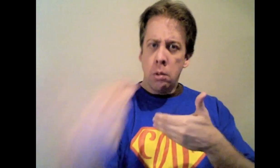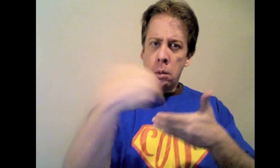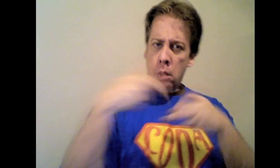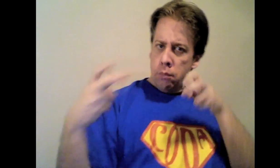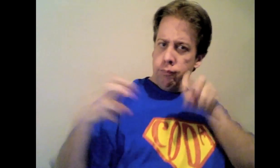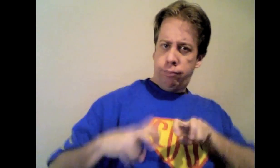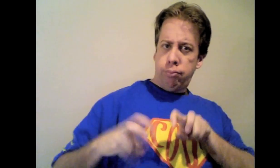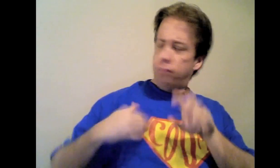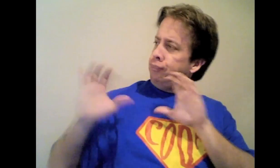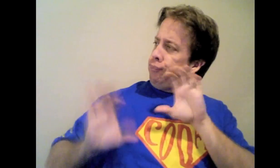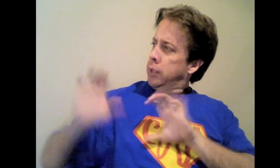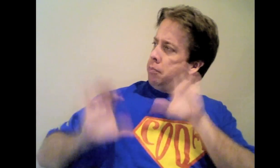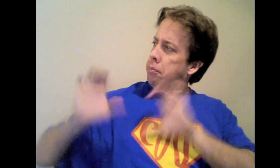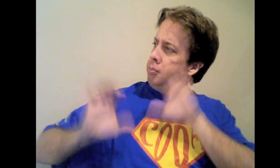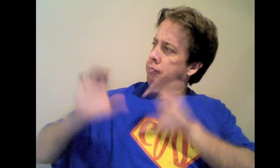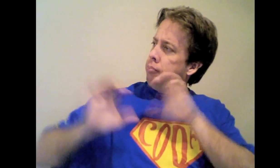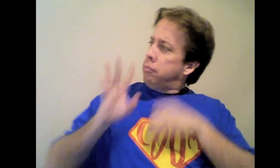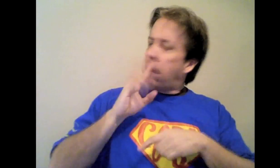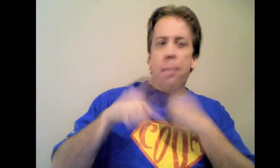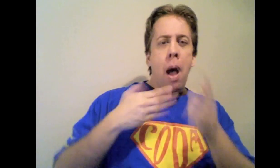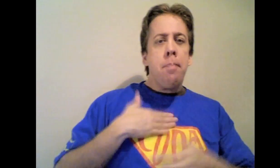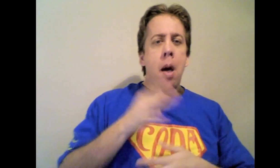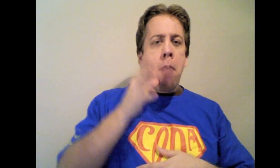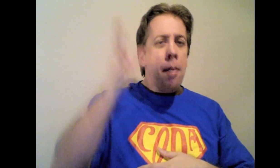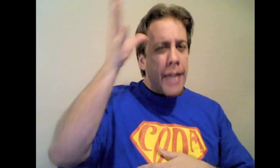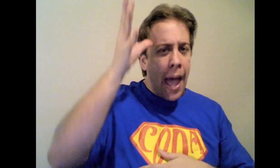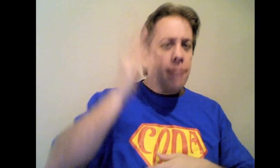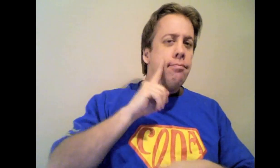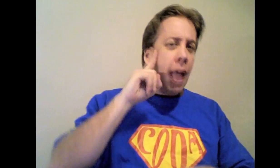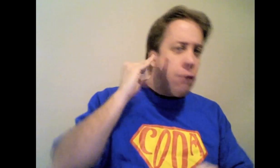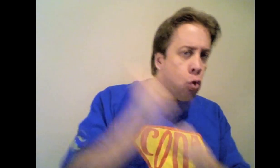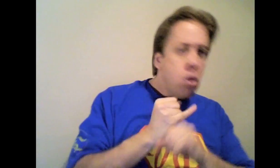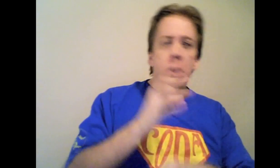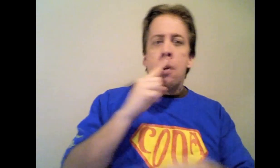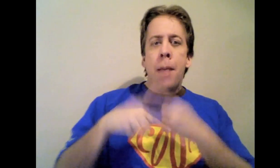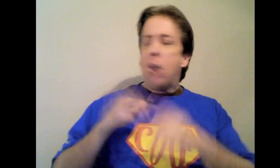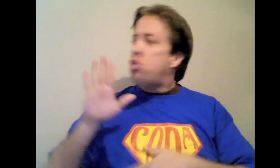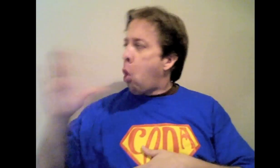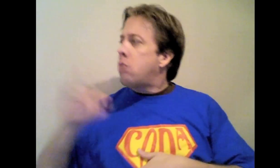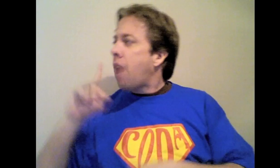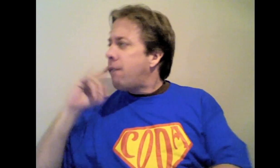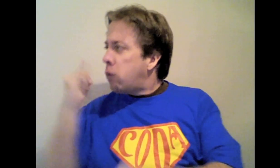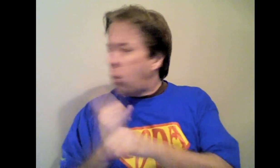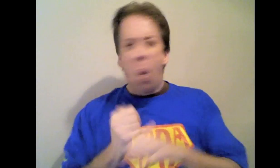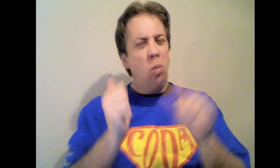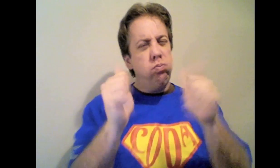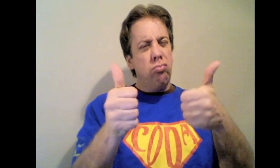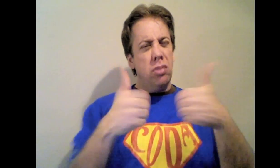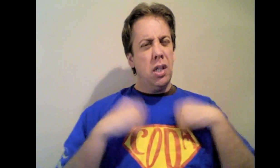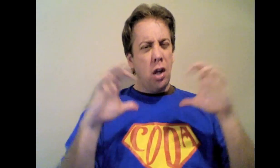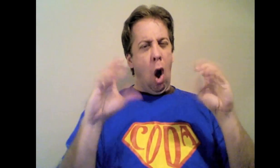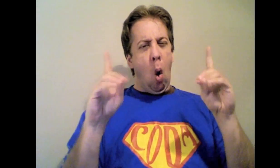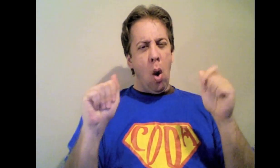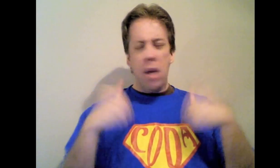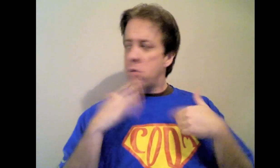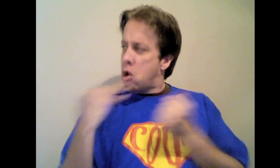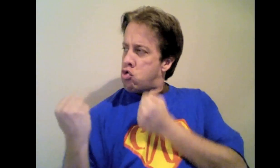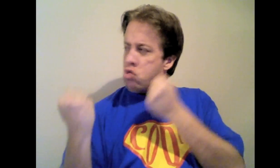you worry. I'll give you a ride. We'll chat all the way there. We'll talk about my parents, what school they went to. We'll talk about what school you went to. We'll have a good time. I'm